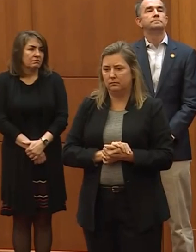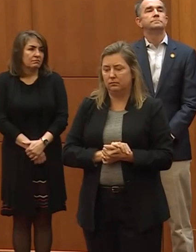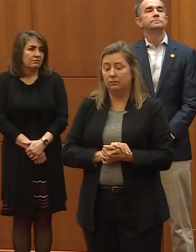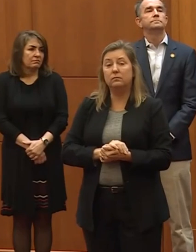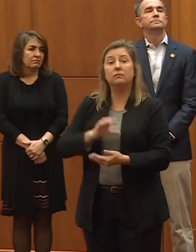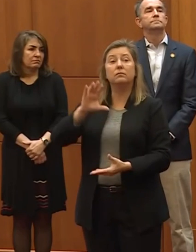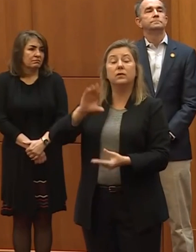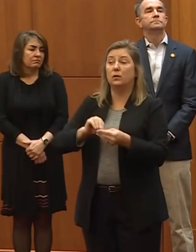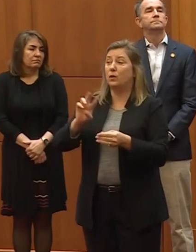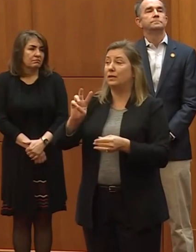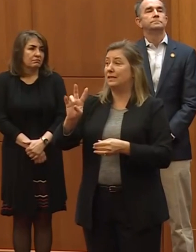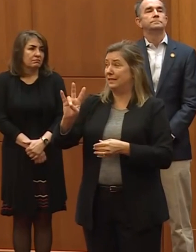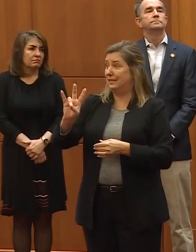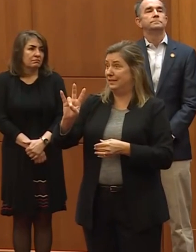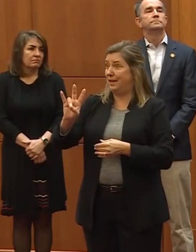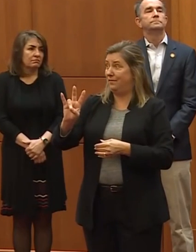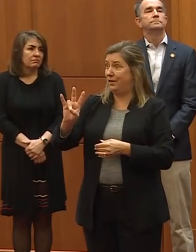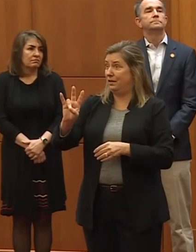67 cases, are